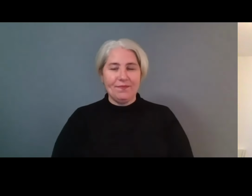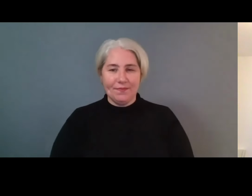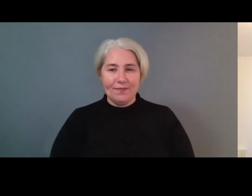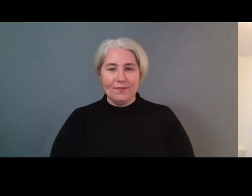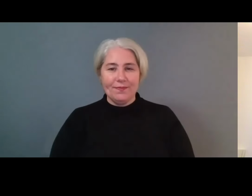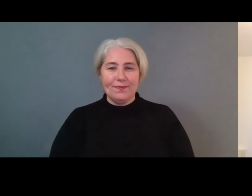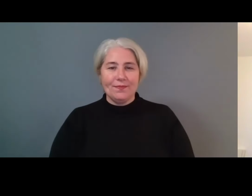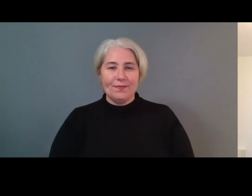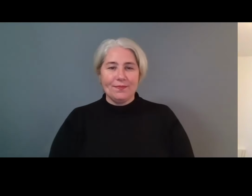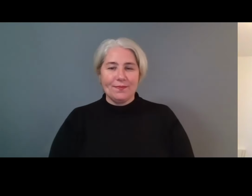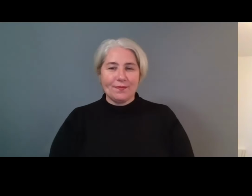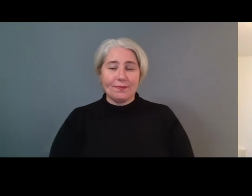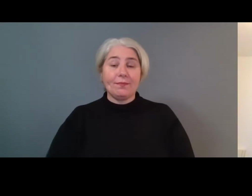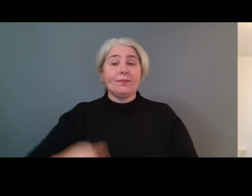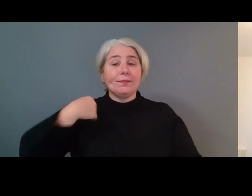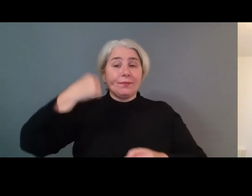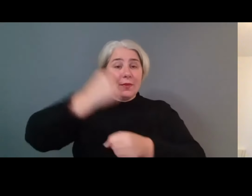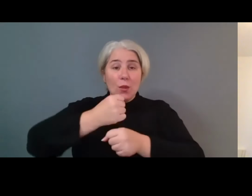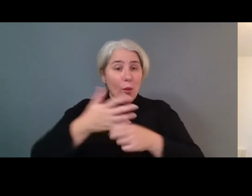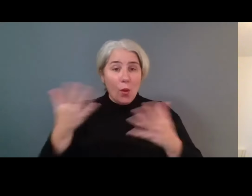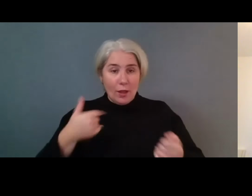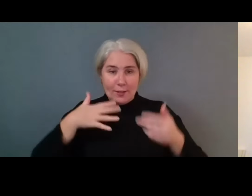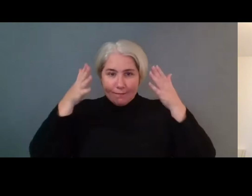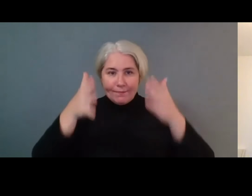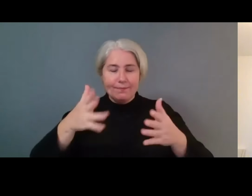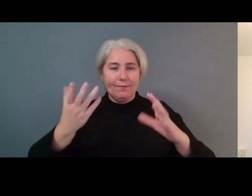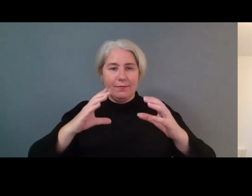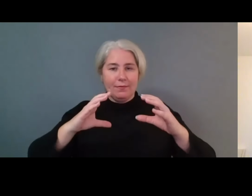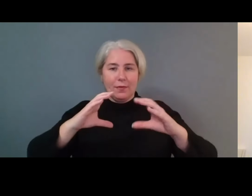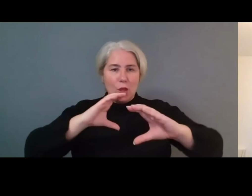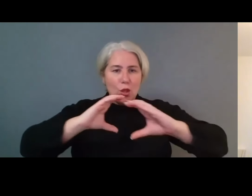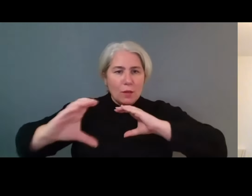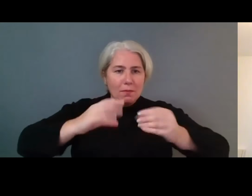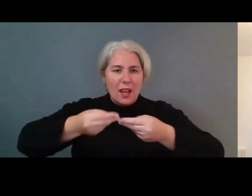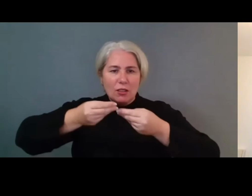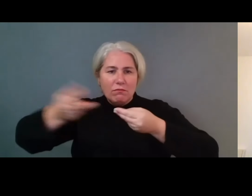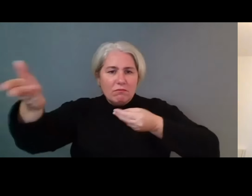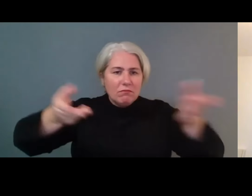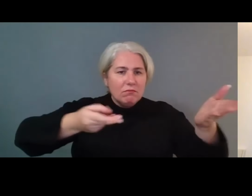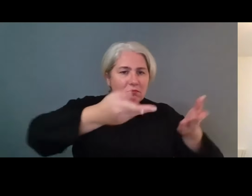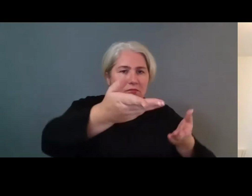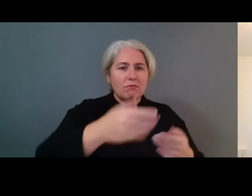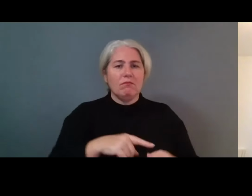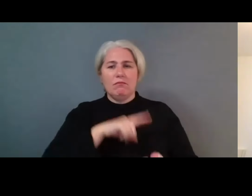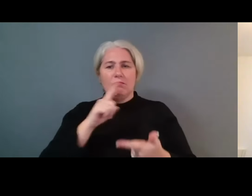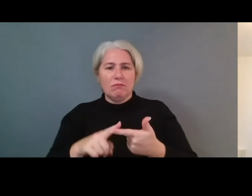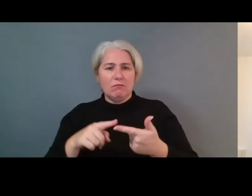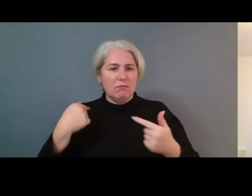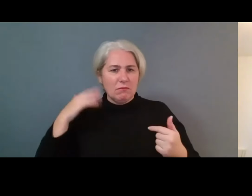course, communication and different actions that we